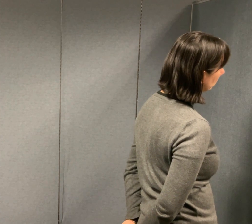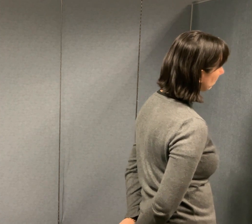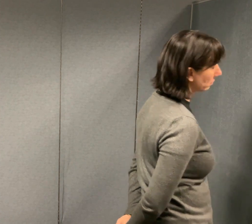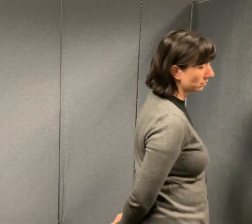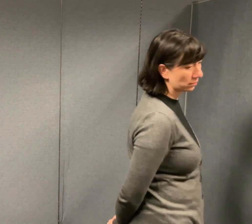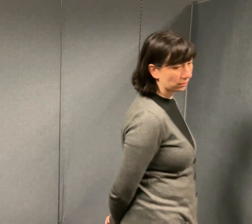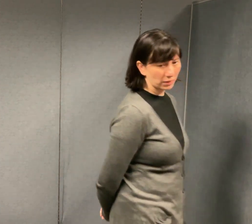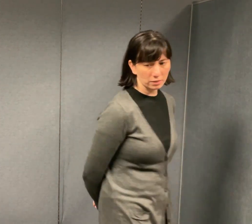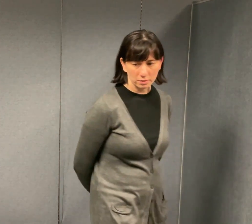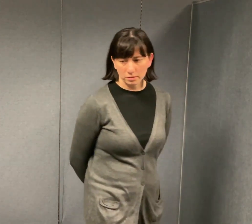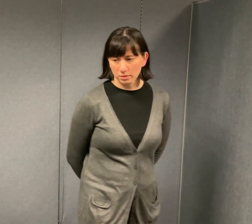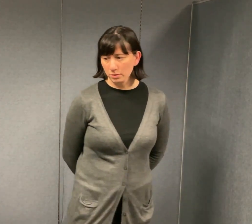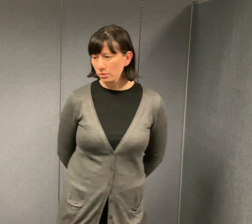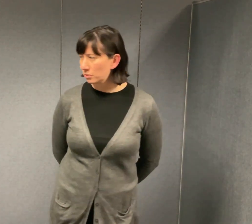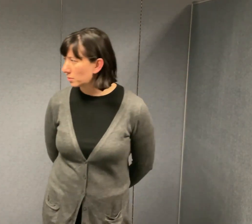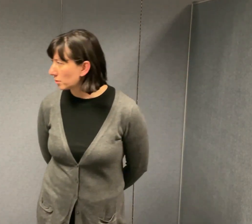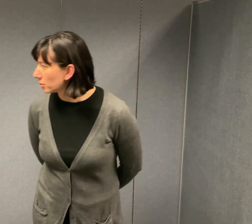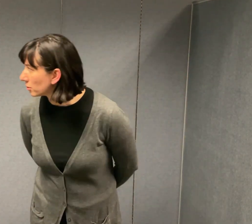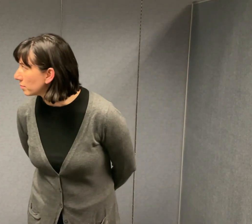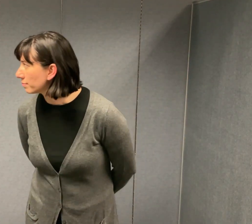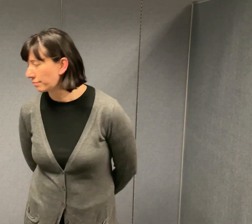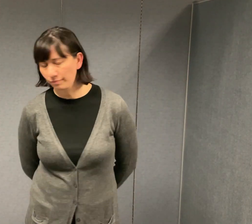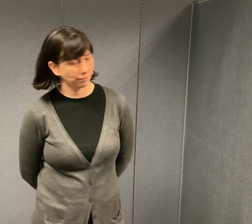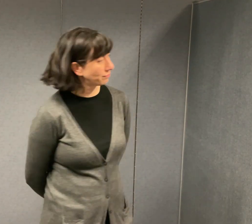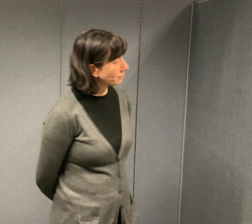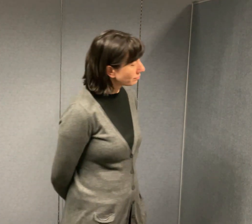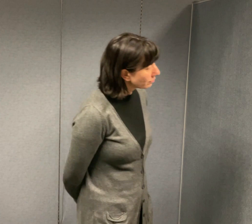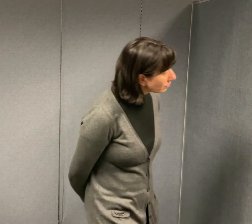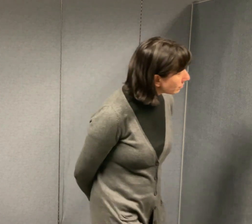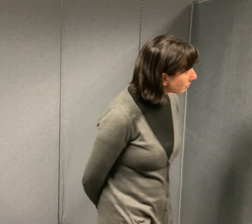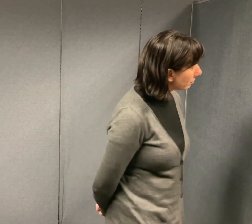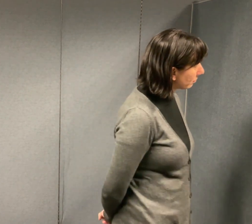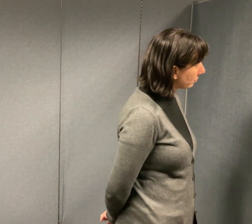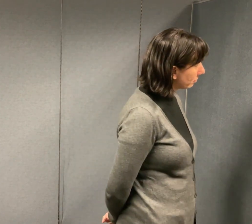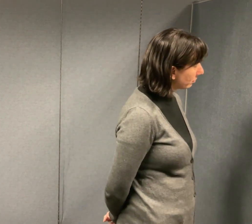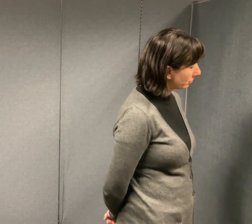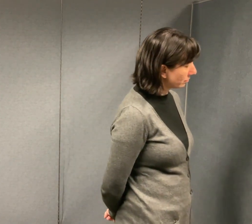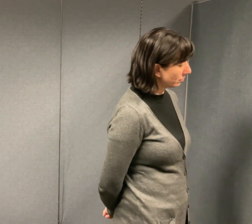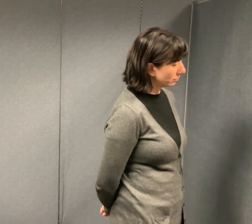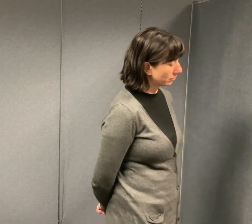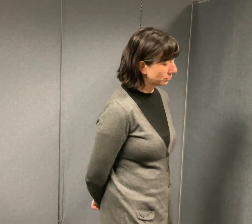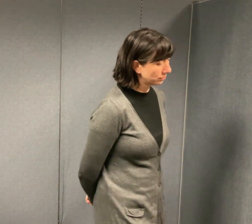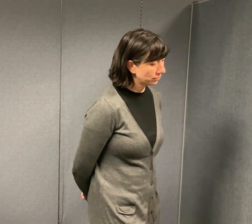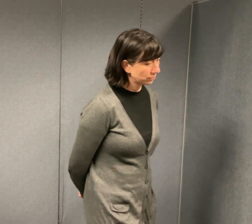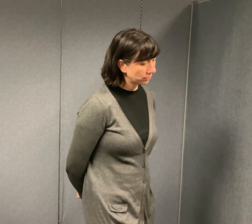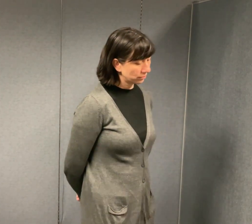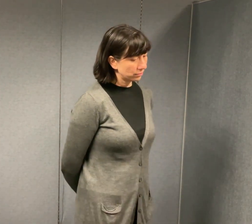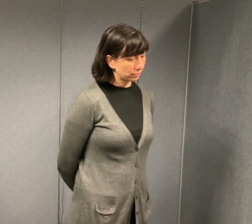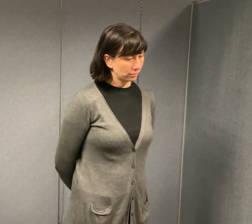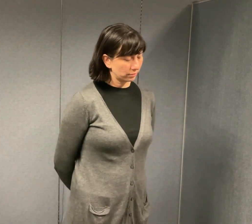Okay, class, for the rest of the period, we are going to review some geometry problems. What we're going to